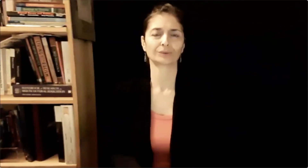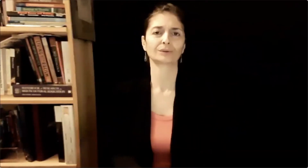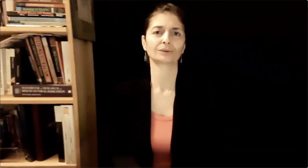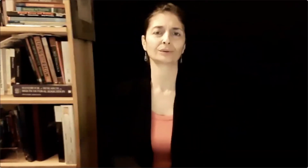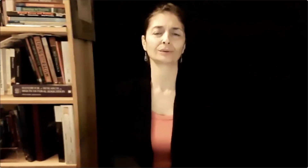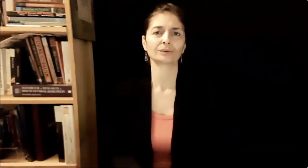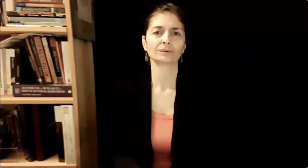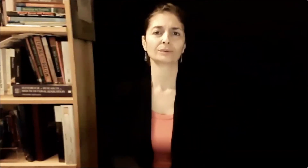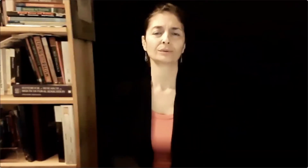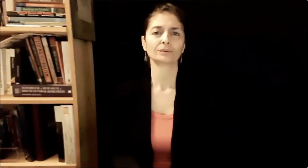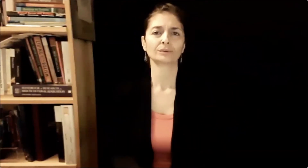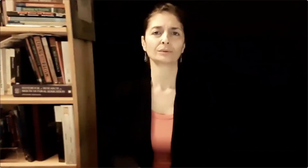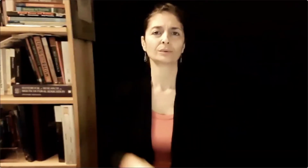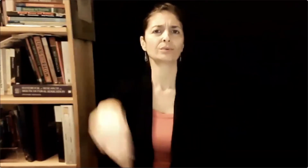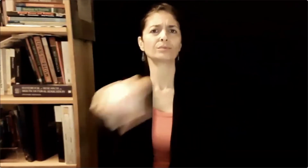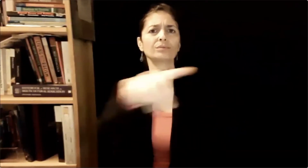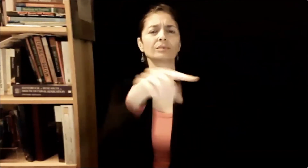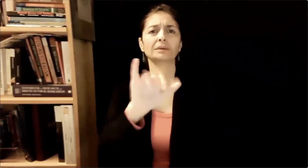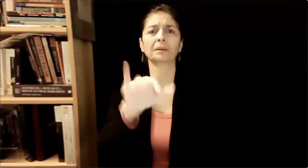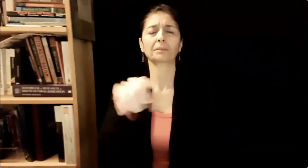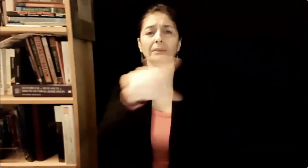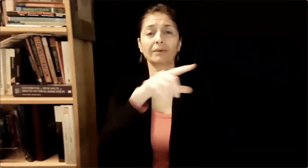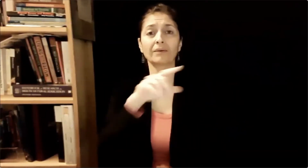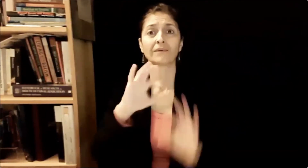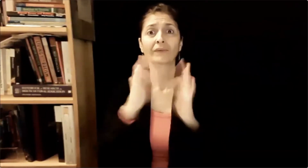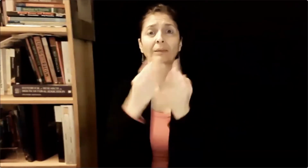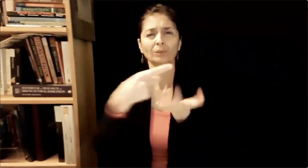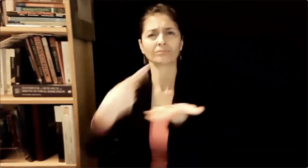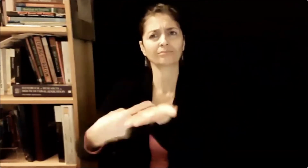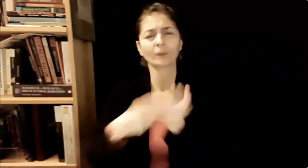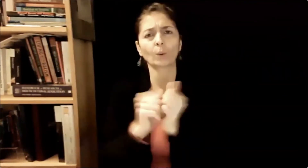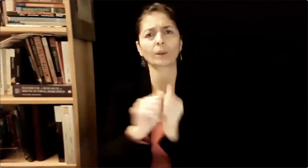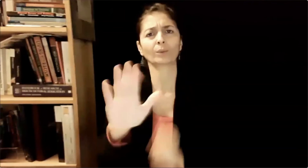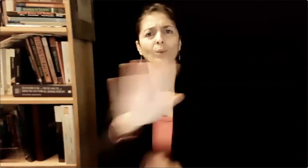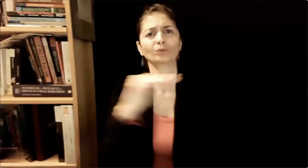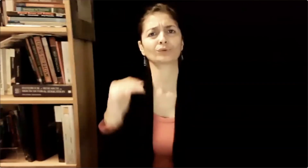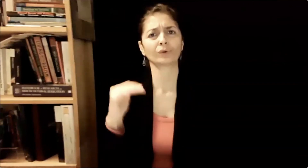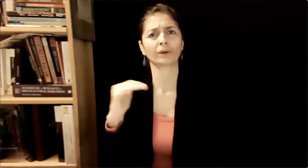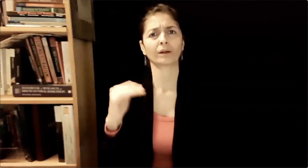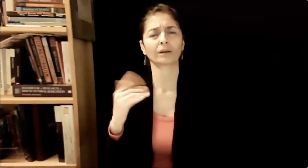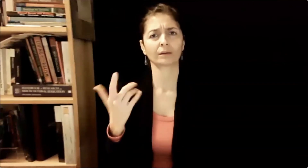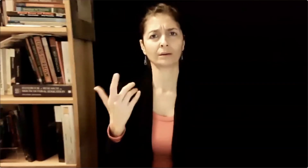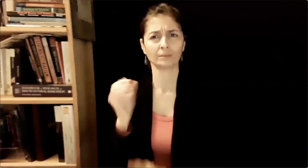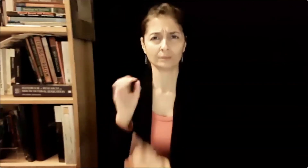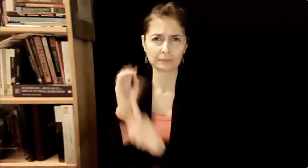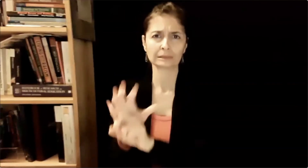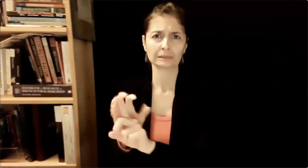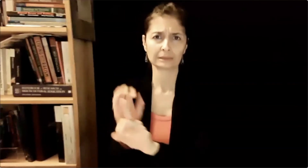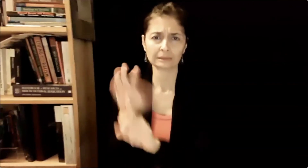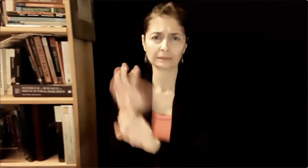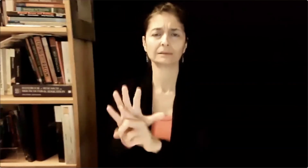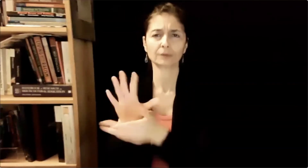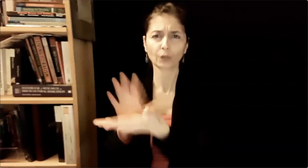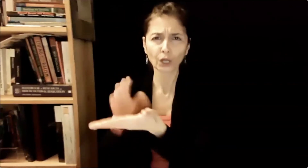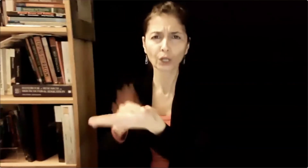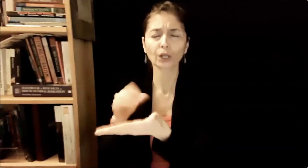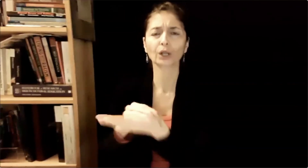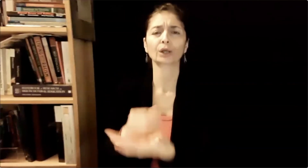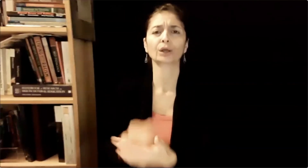as a whole person. In the same way, in your families, you can have those discussions with your deaf child. Give